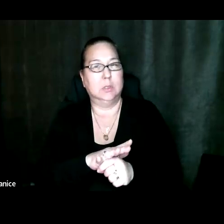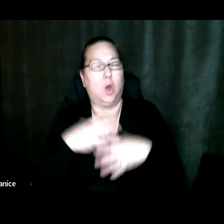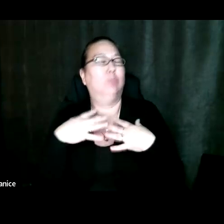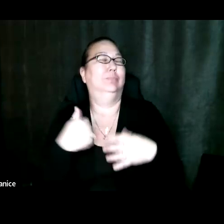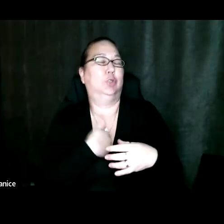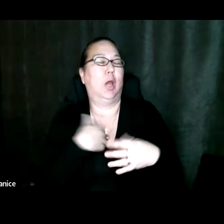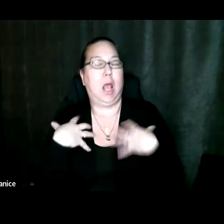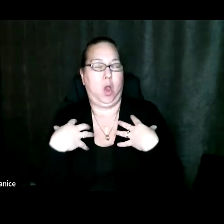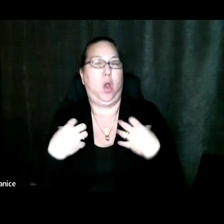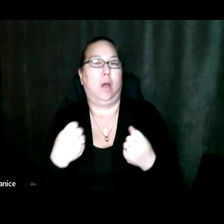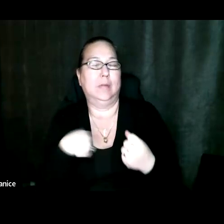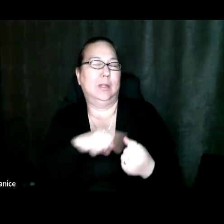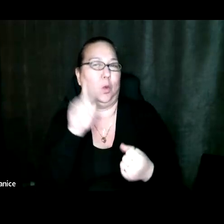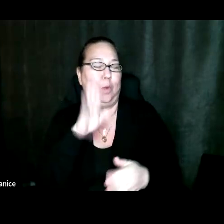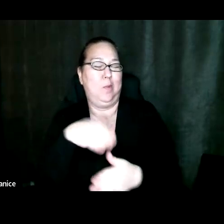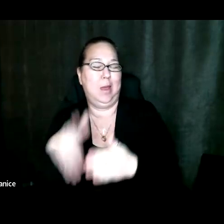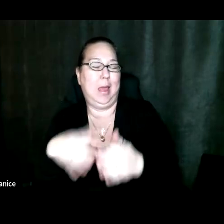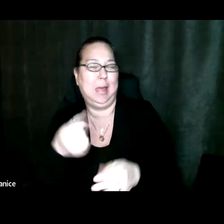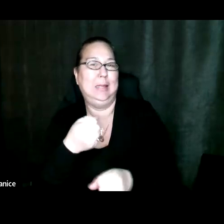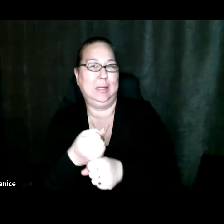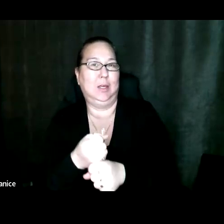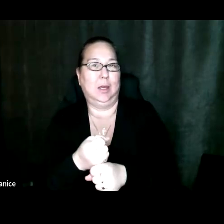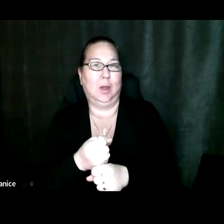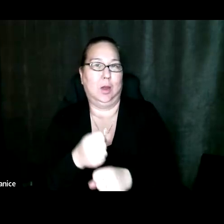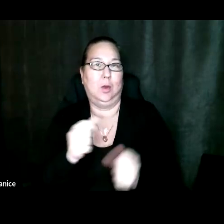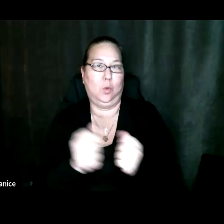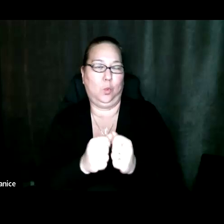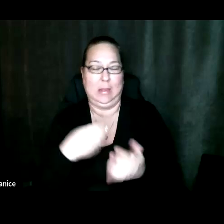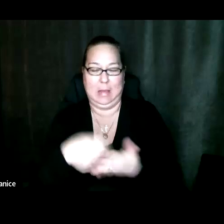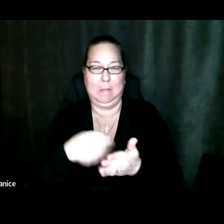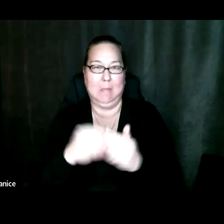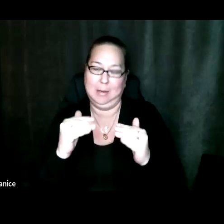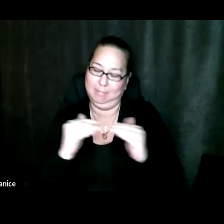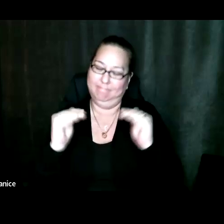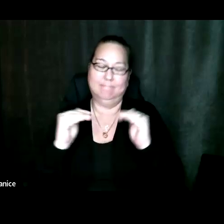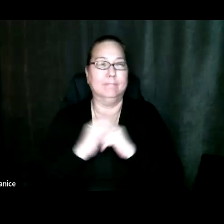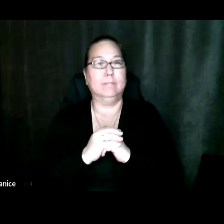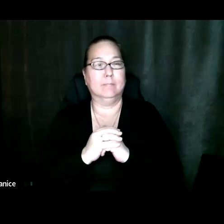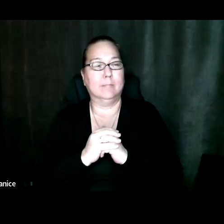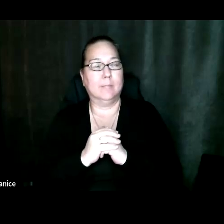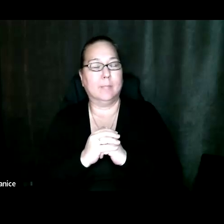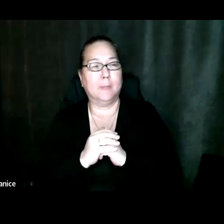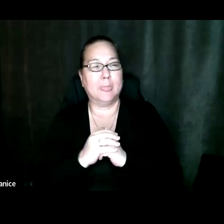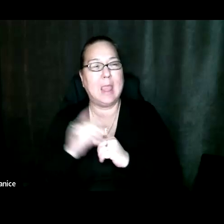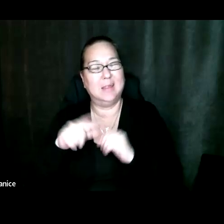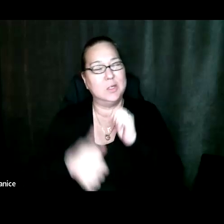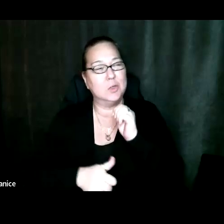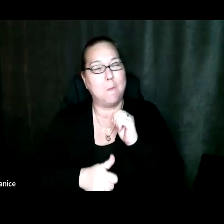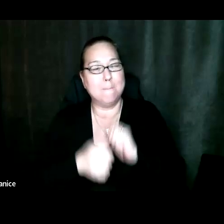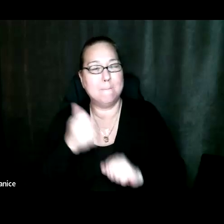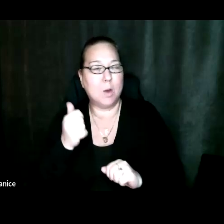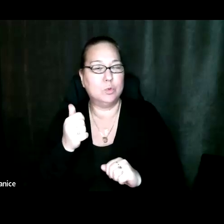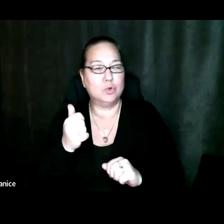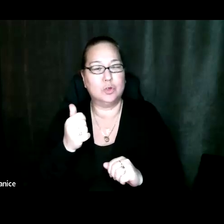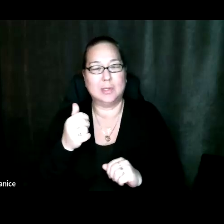budget. We are continuing to see some higher than expected cost in food services. We think this is mostly related to